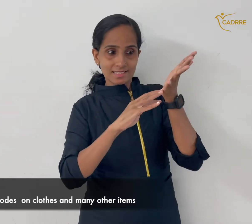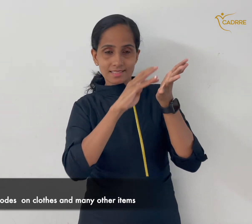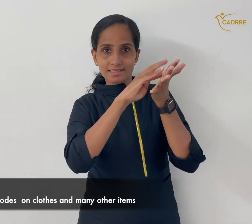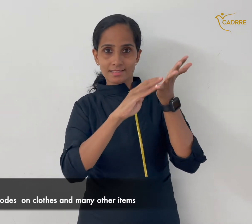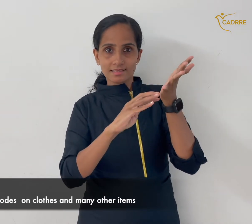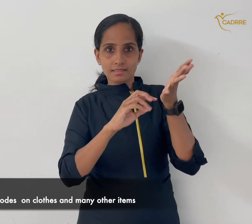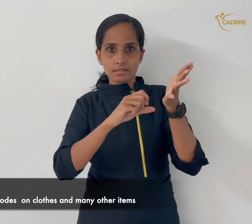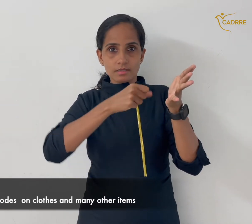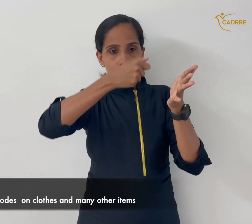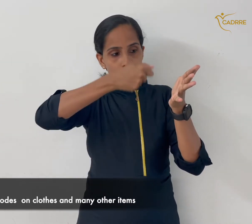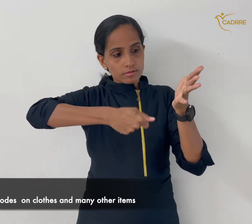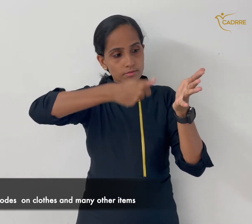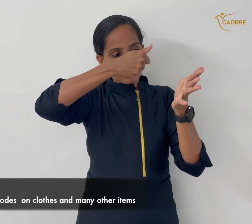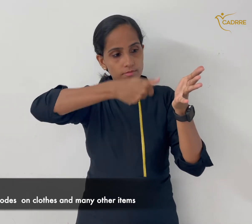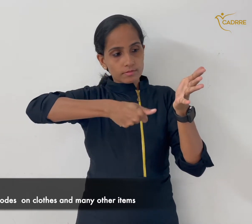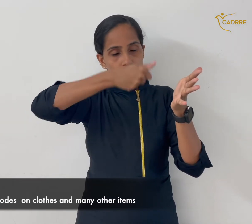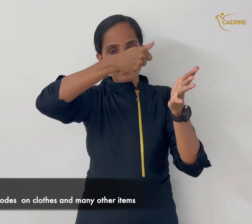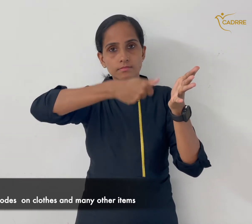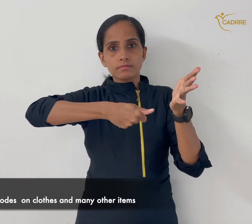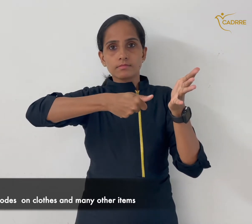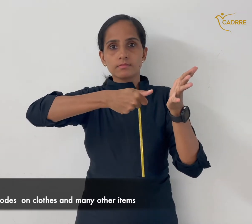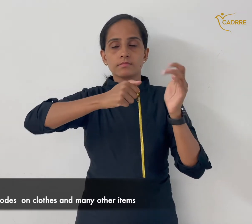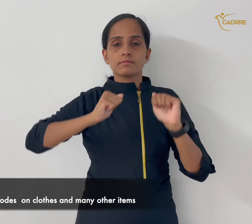disk drive